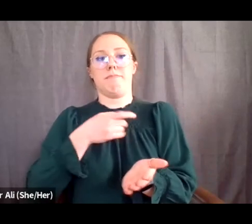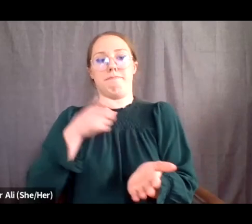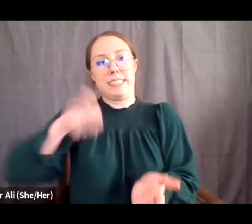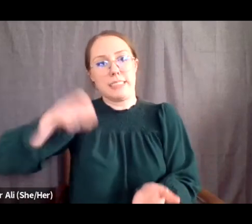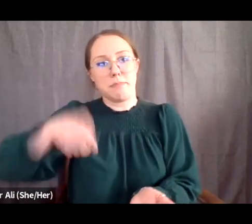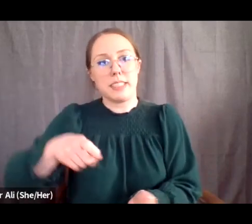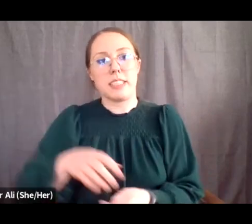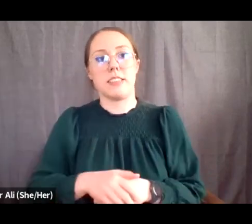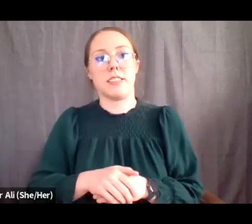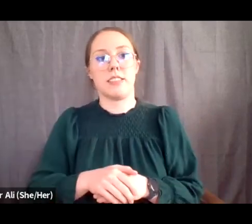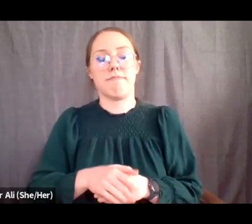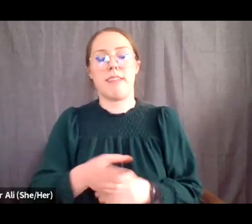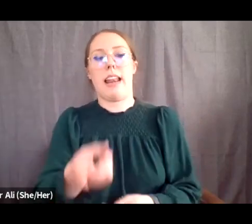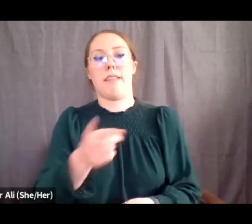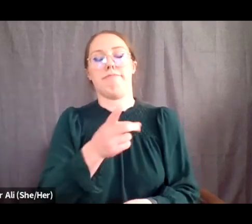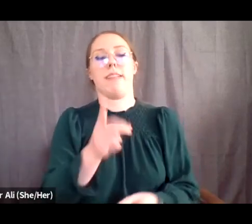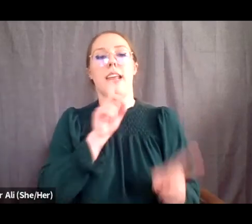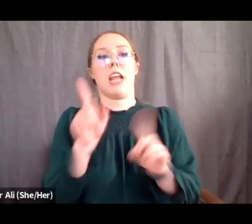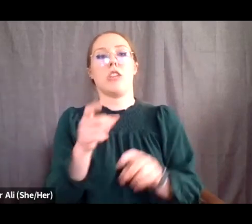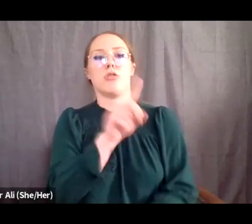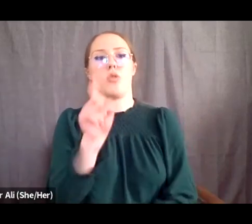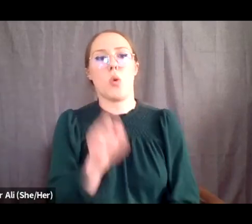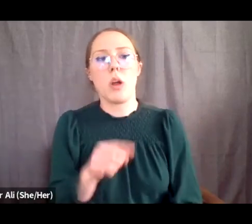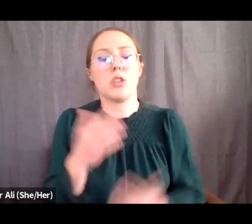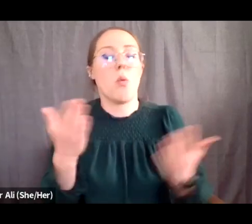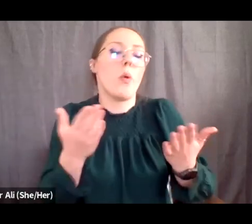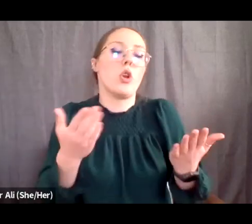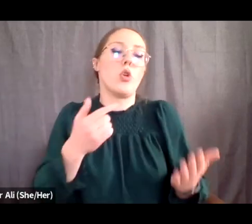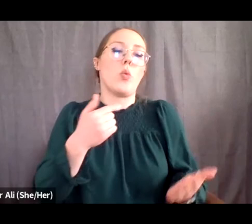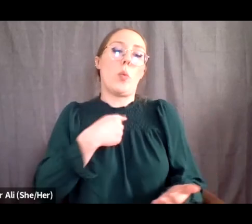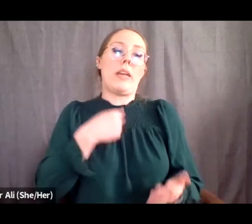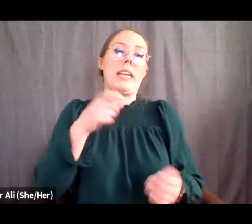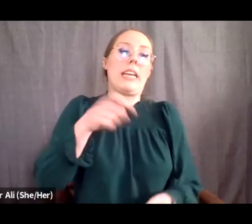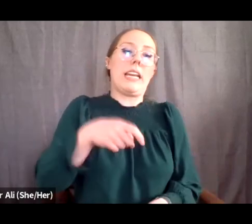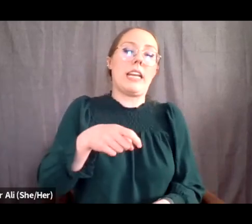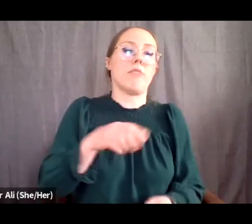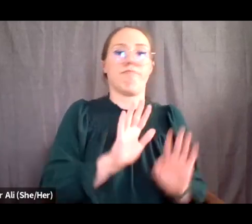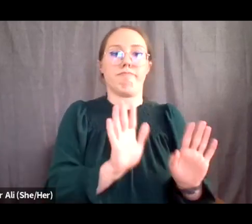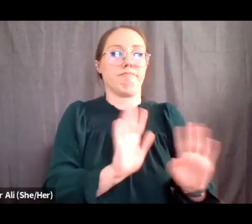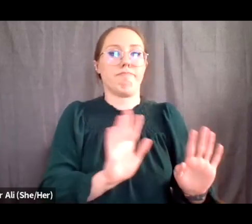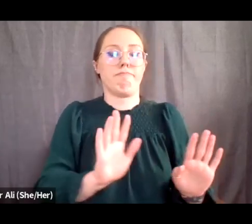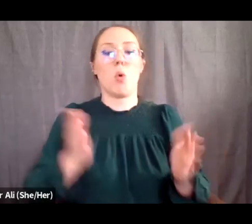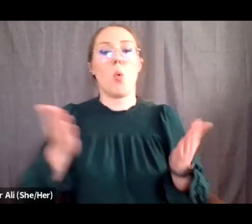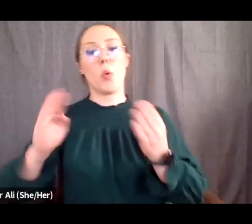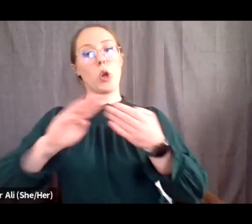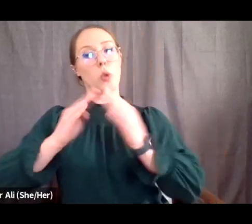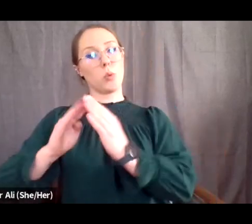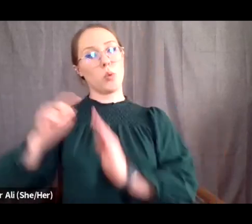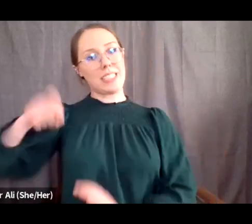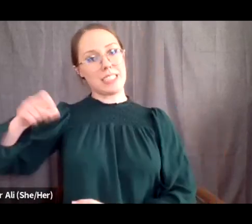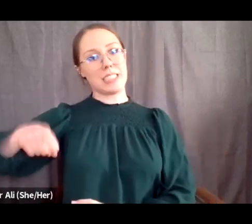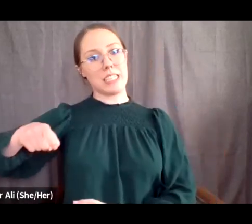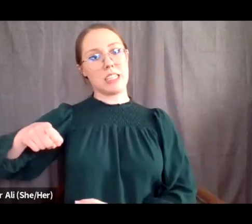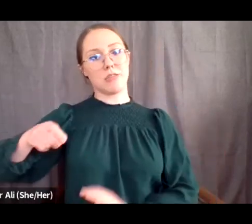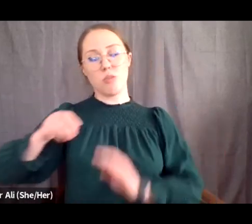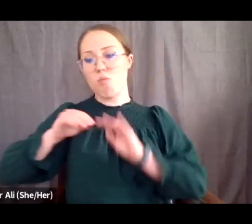an answer to the question, not what do we need to thrive, but what do our communities need in order to